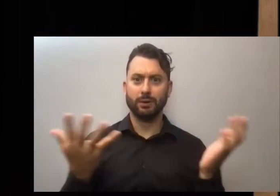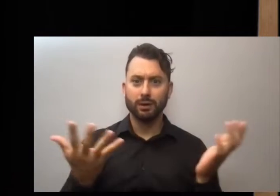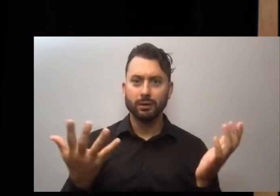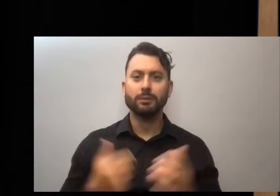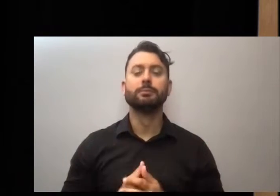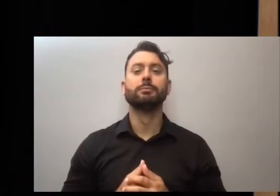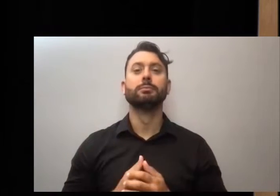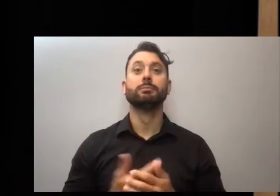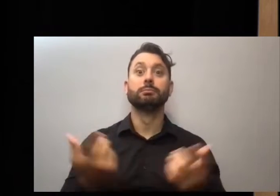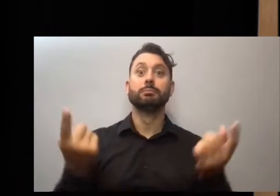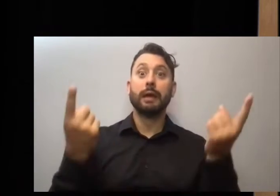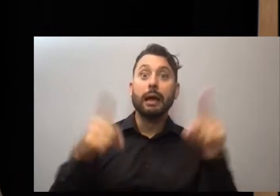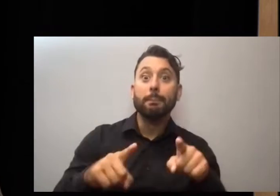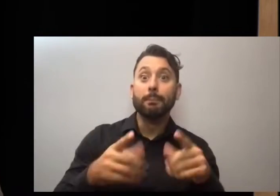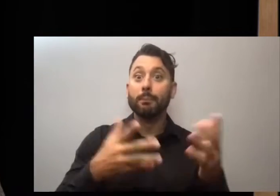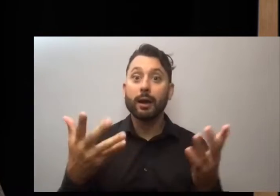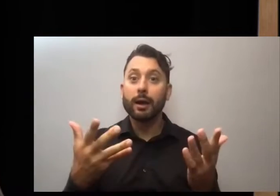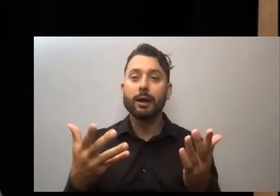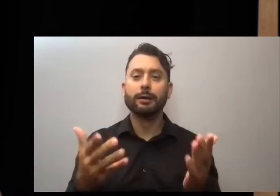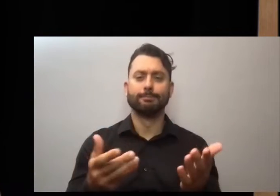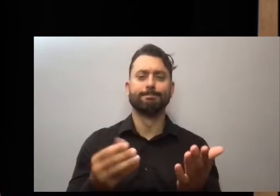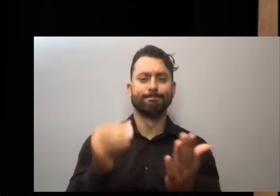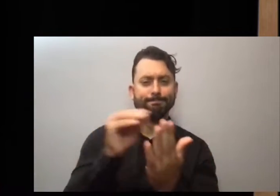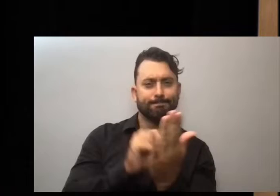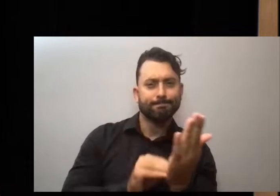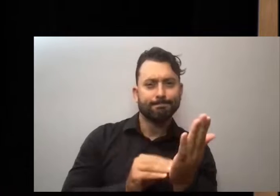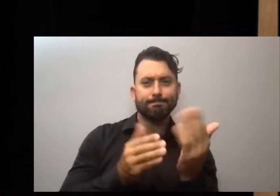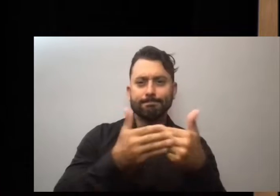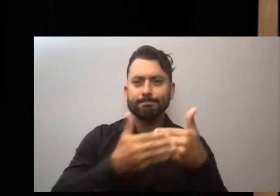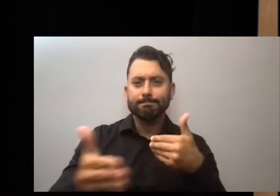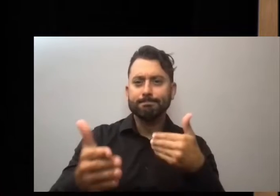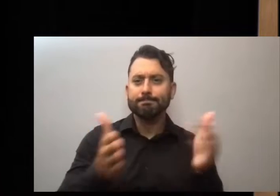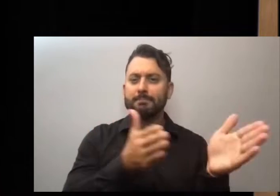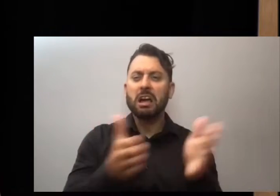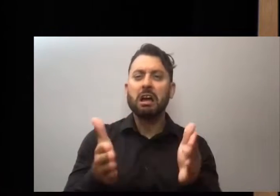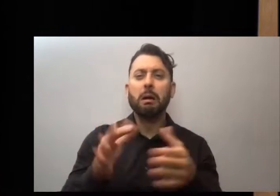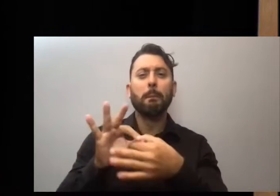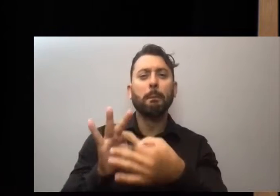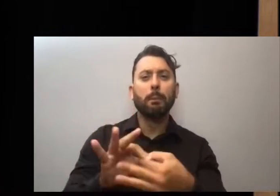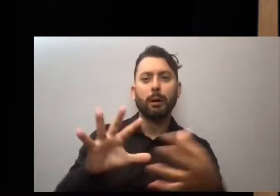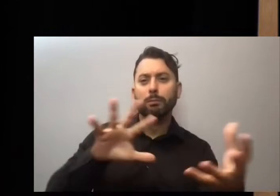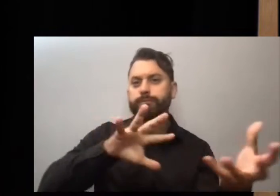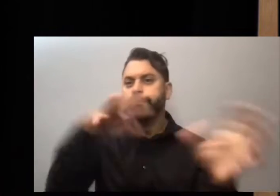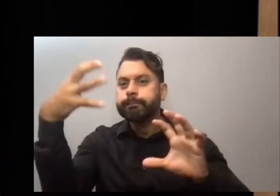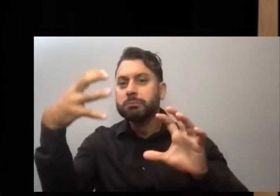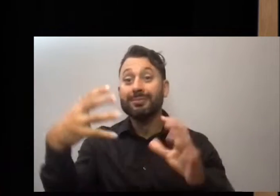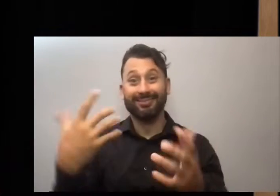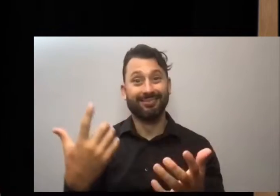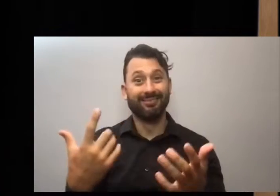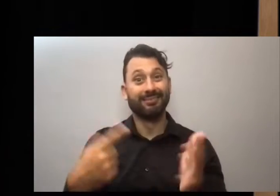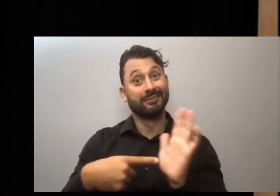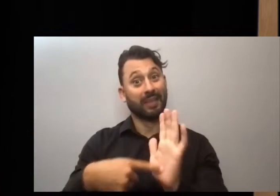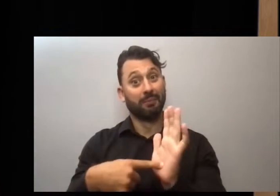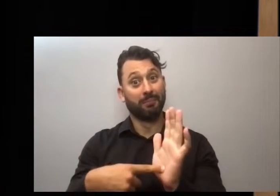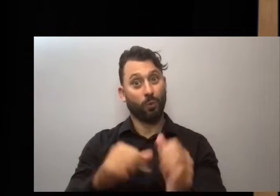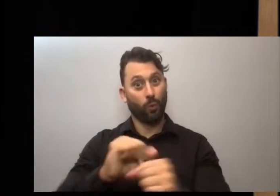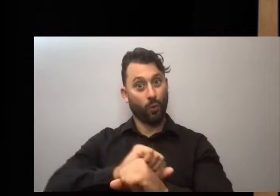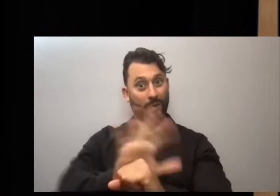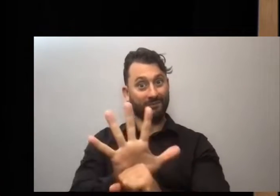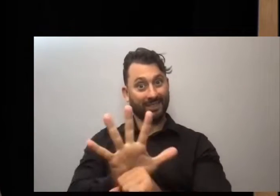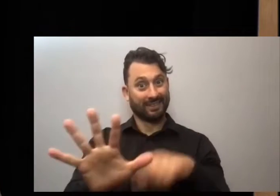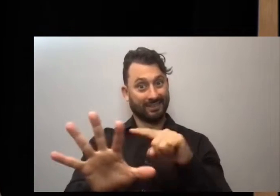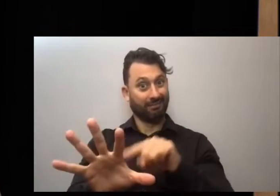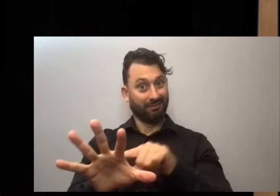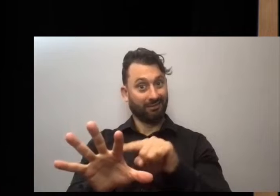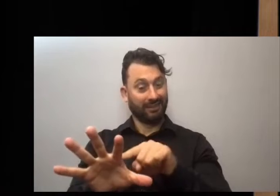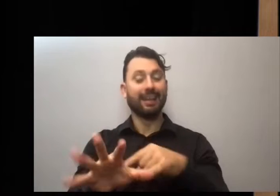disasters such as COVID-19. The thing is that before my role at the Kent County Health Department, I used to be a scientist. I